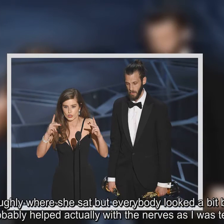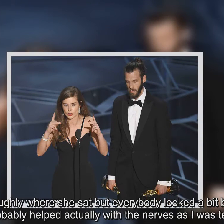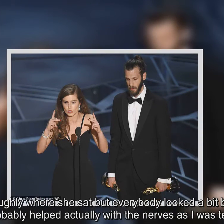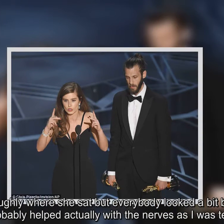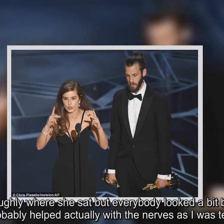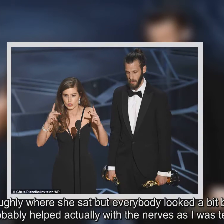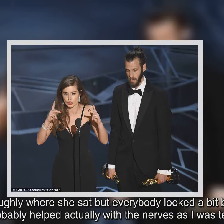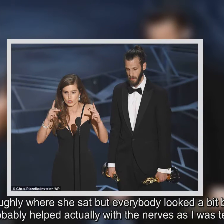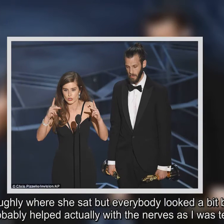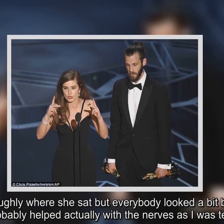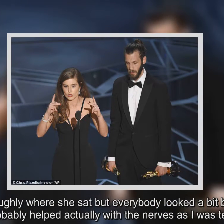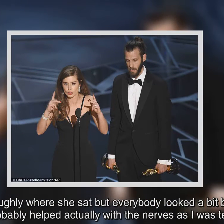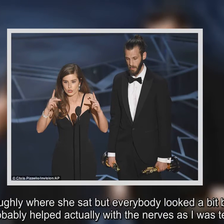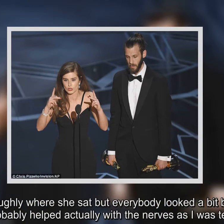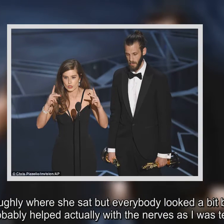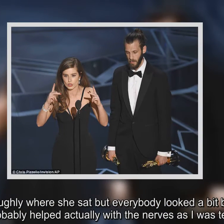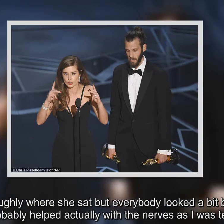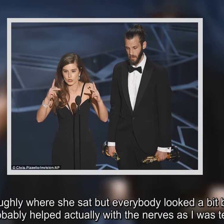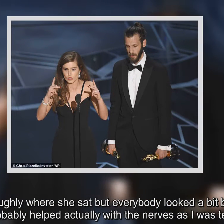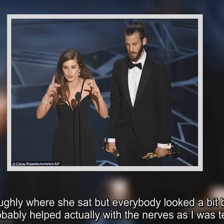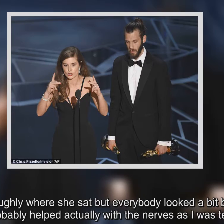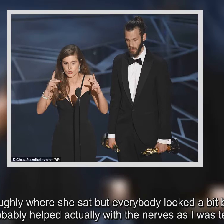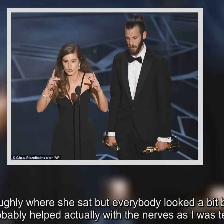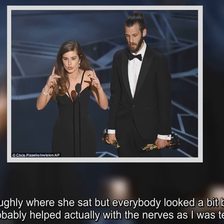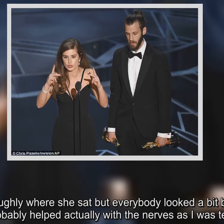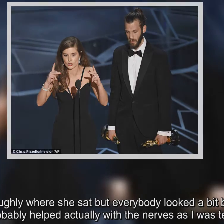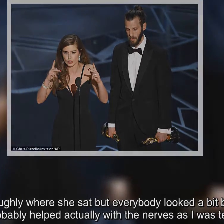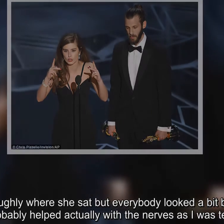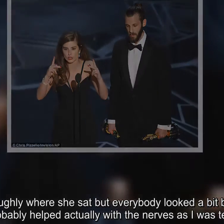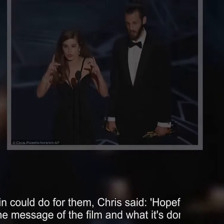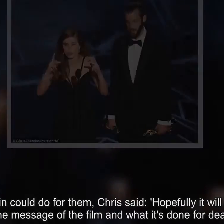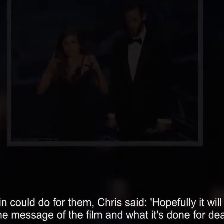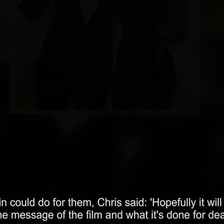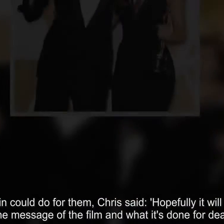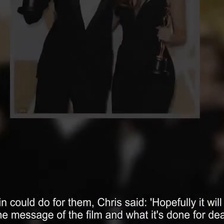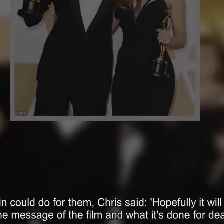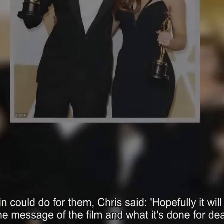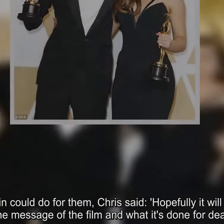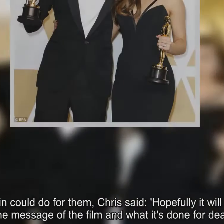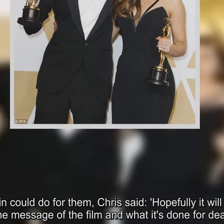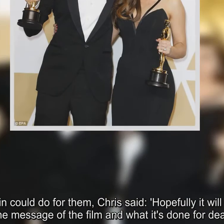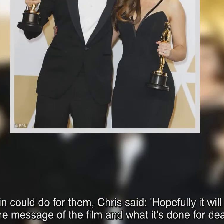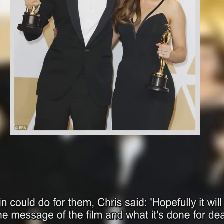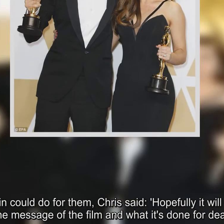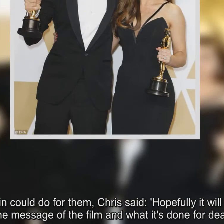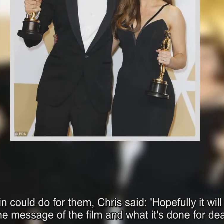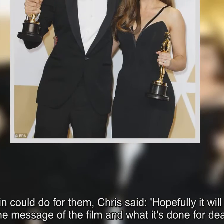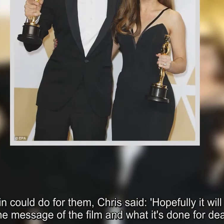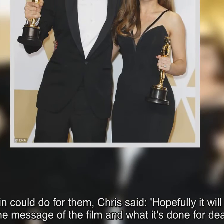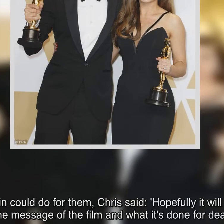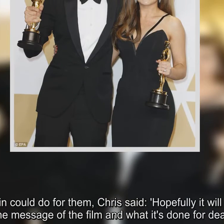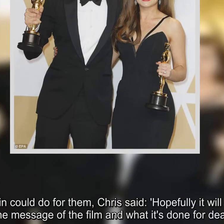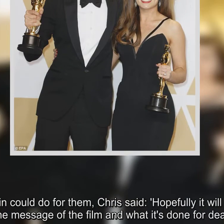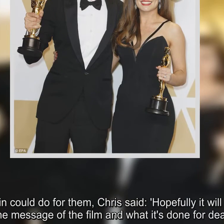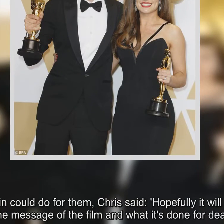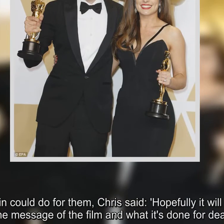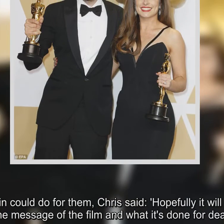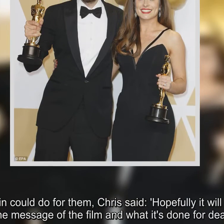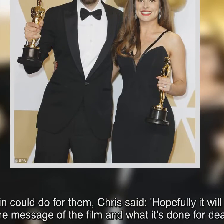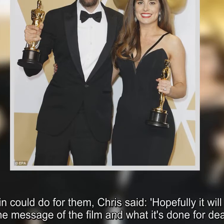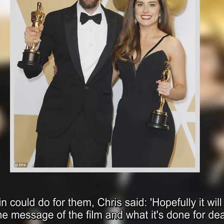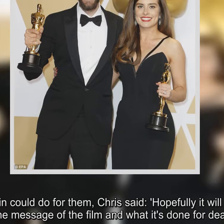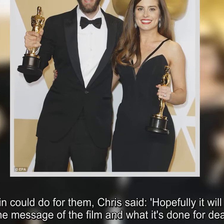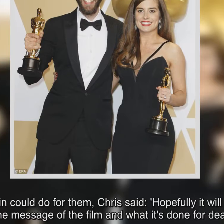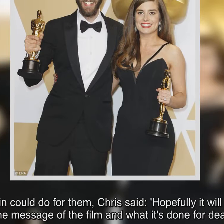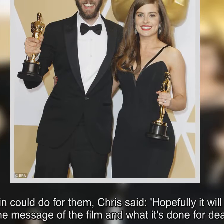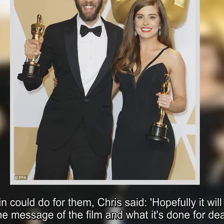Of what the wind could do for them, Chris said, hopefully it will open doors, but mainly for the message of the film and what it's done